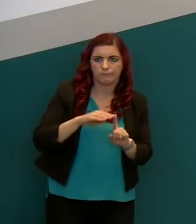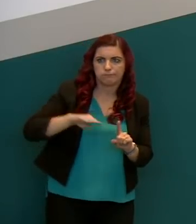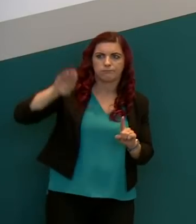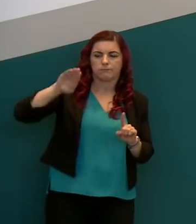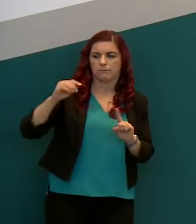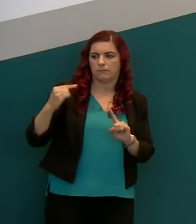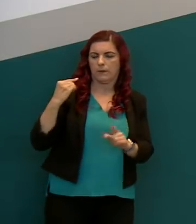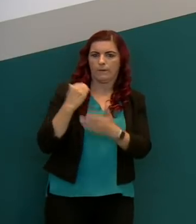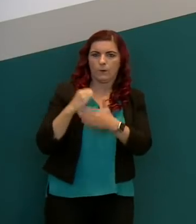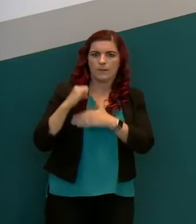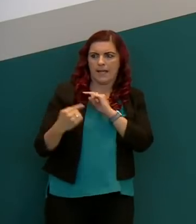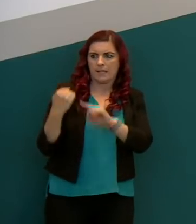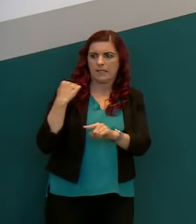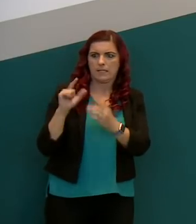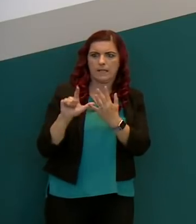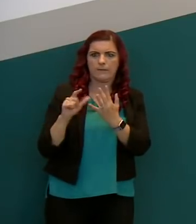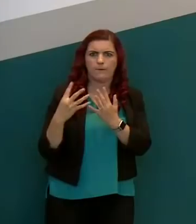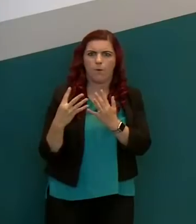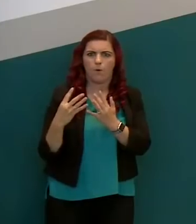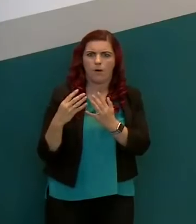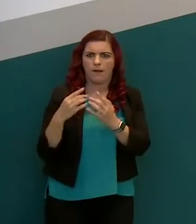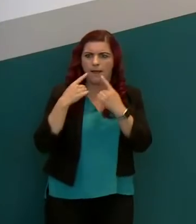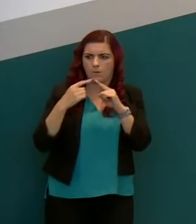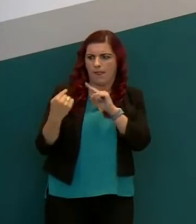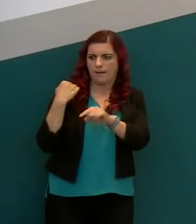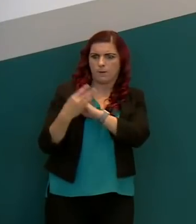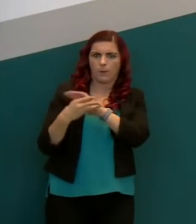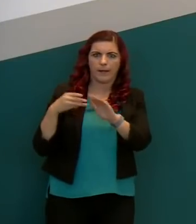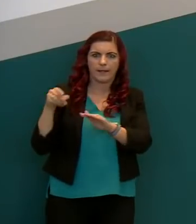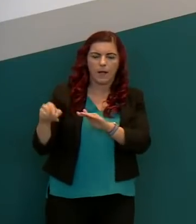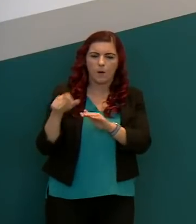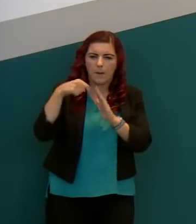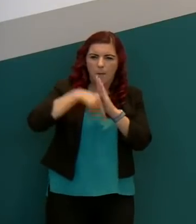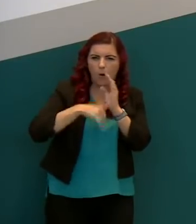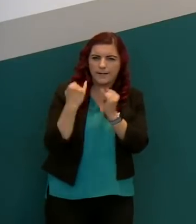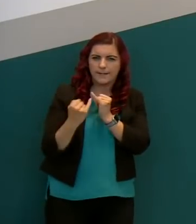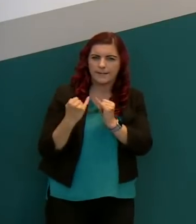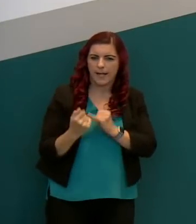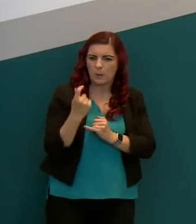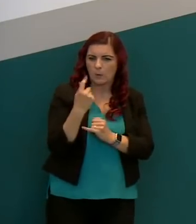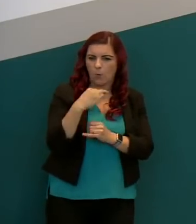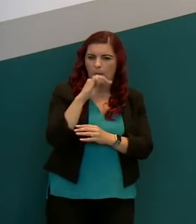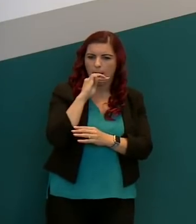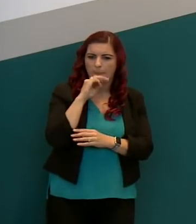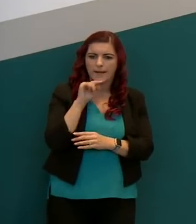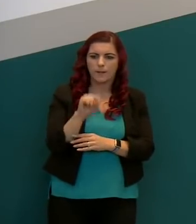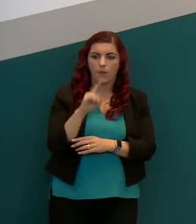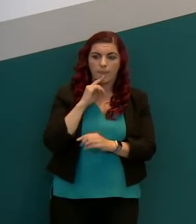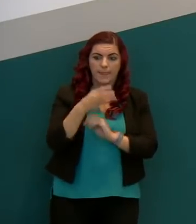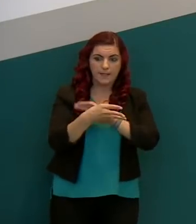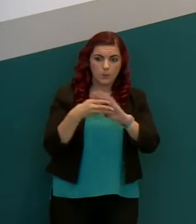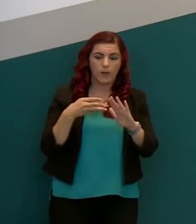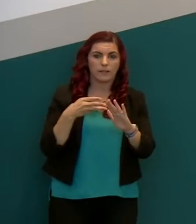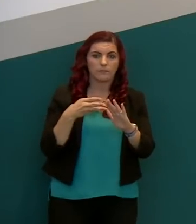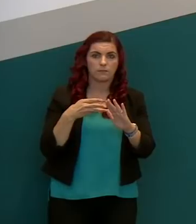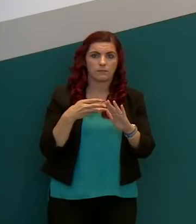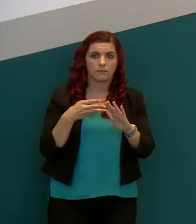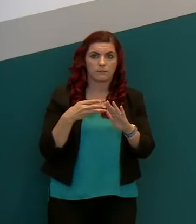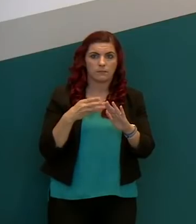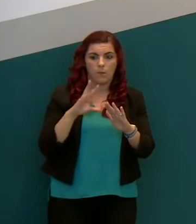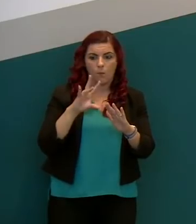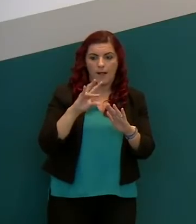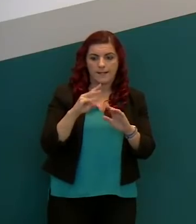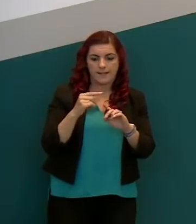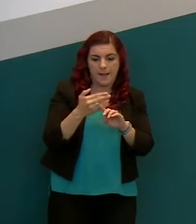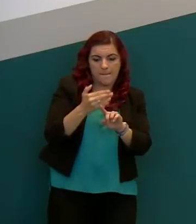ago, 174 cases. And we'll look at it in a bit more detail in a minute, but that means this week, this Wednesday, looking back